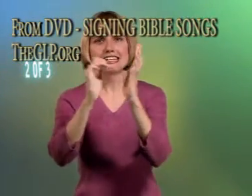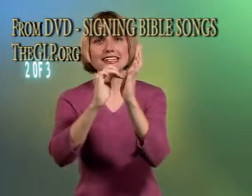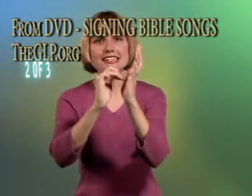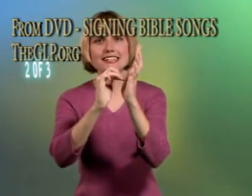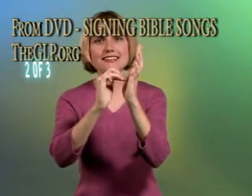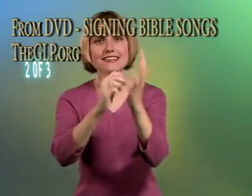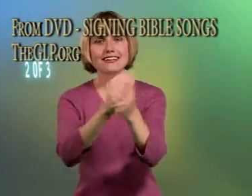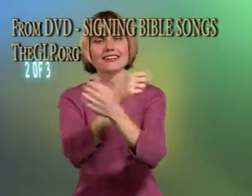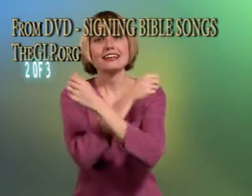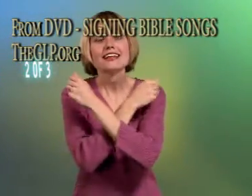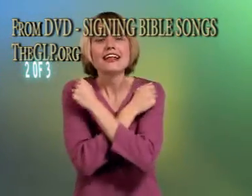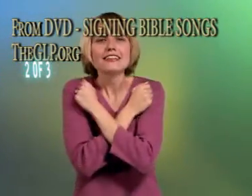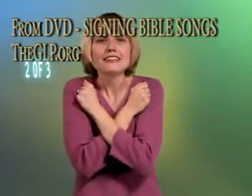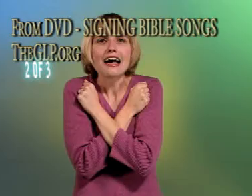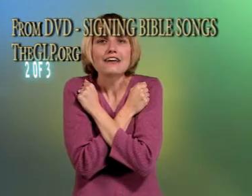Jesus, love,